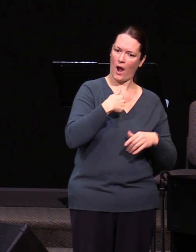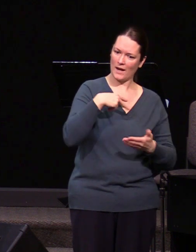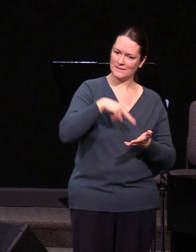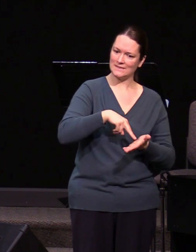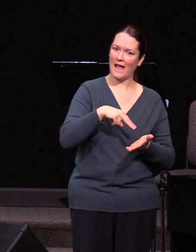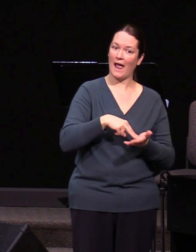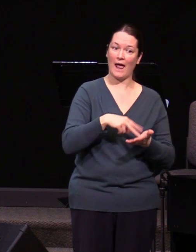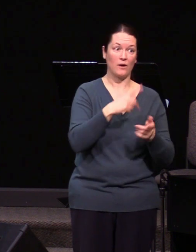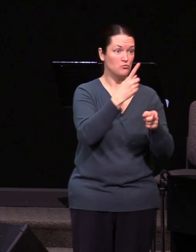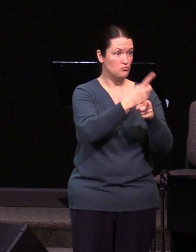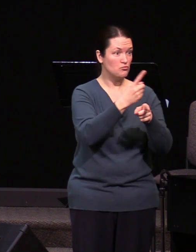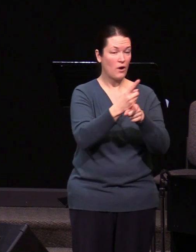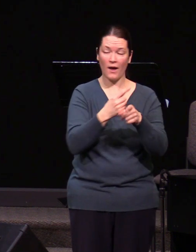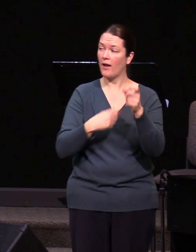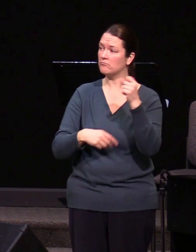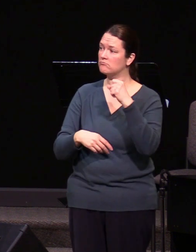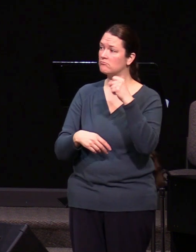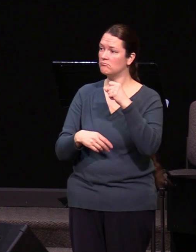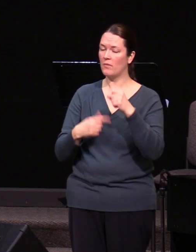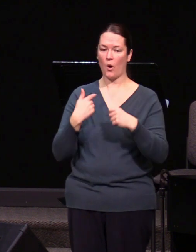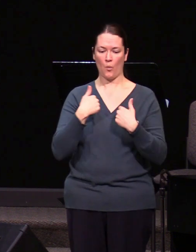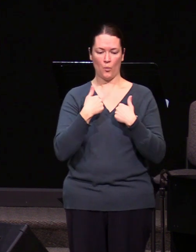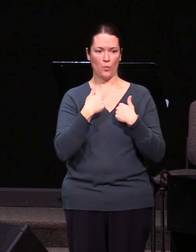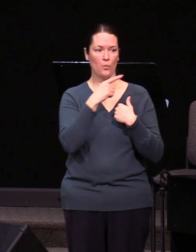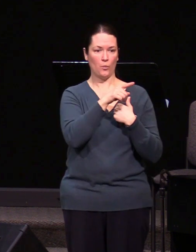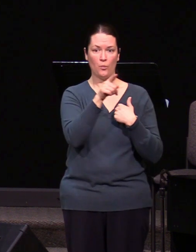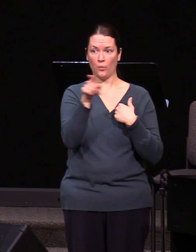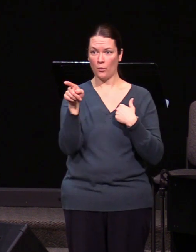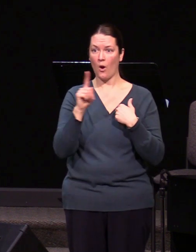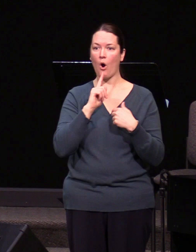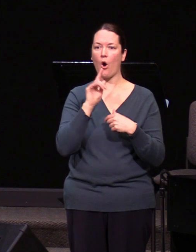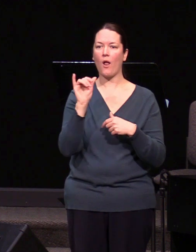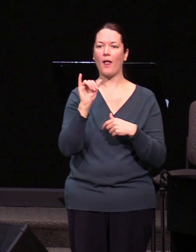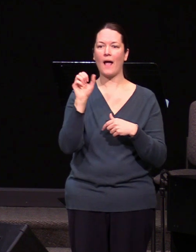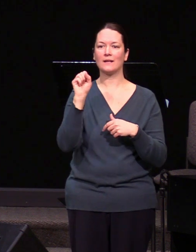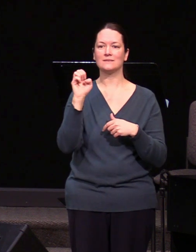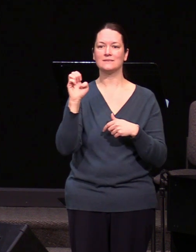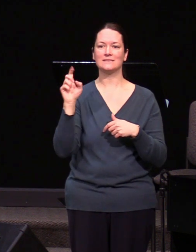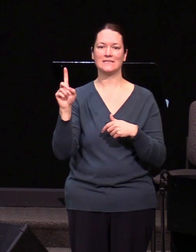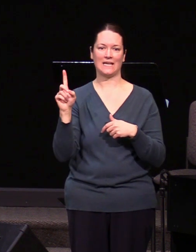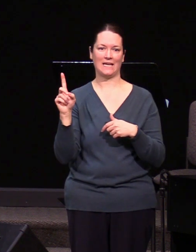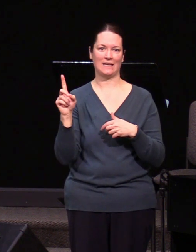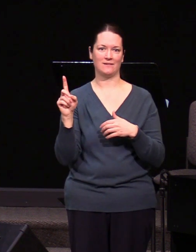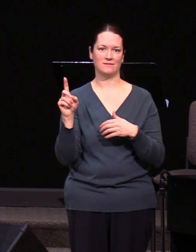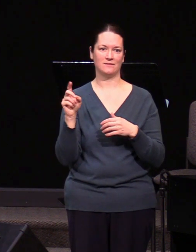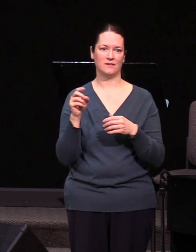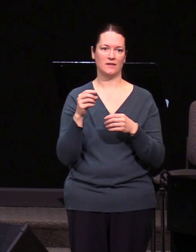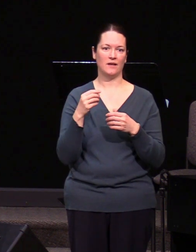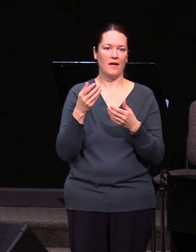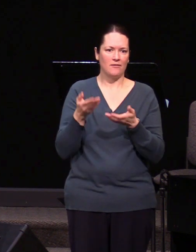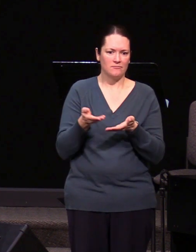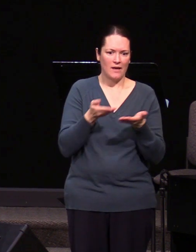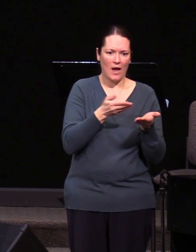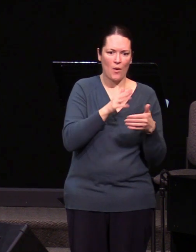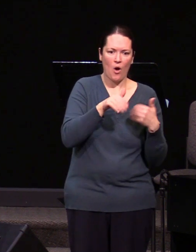We are like seeds ourselves, carrying with us all the information that's needed.